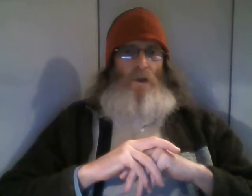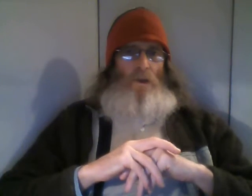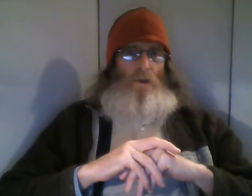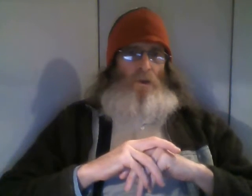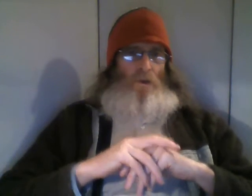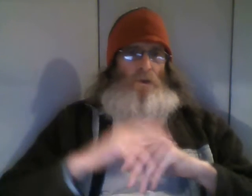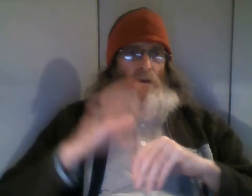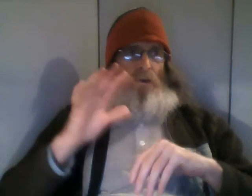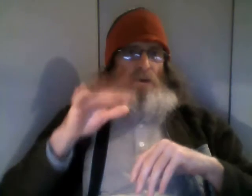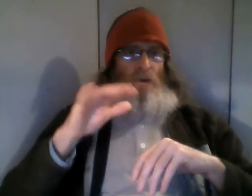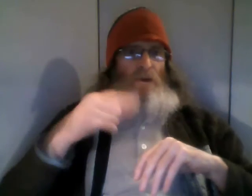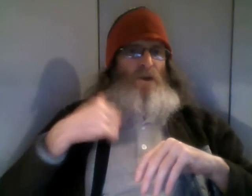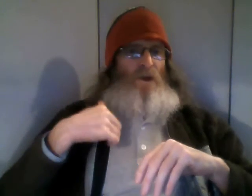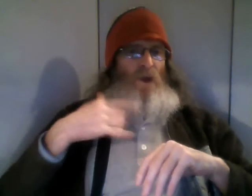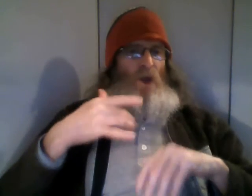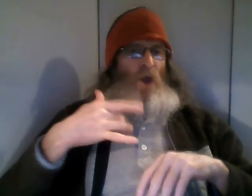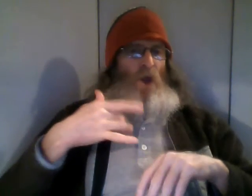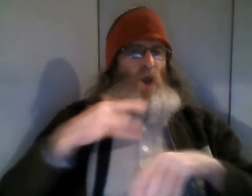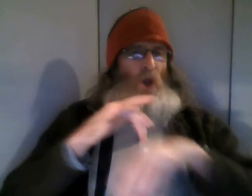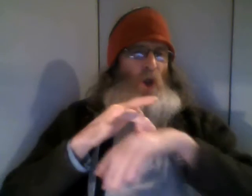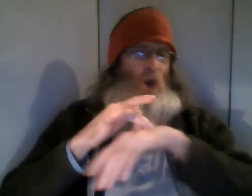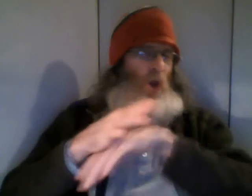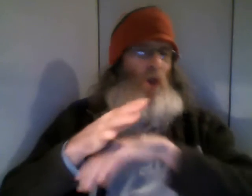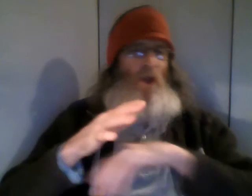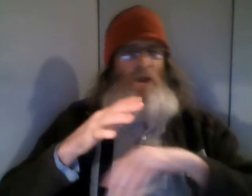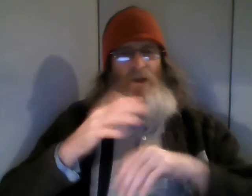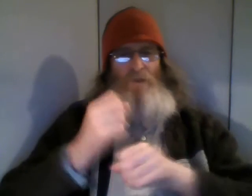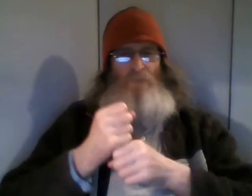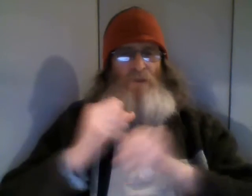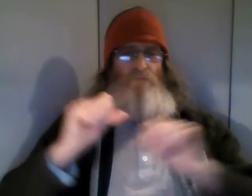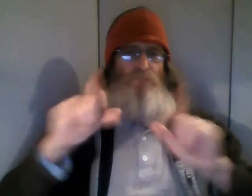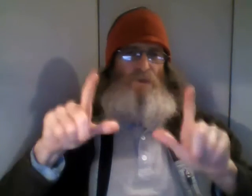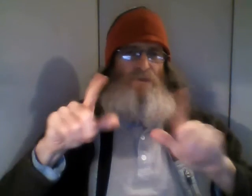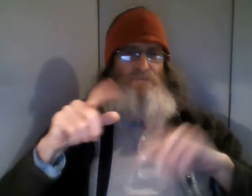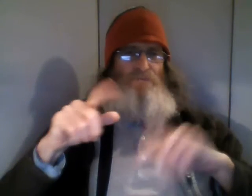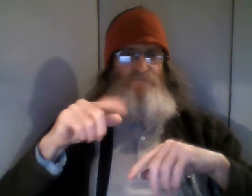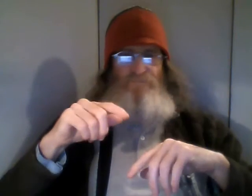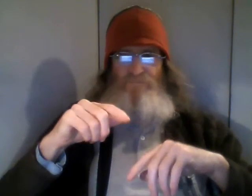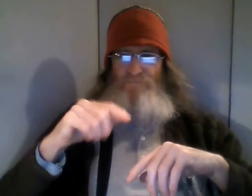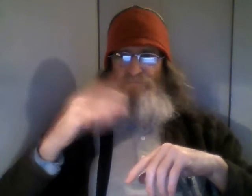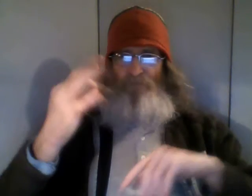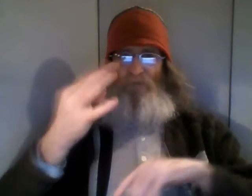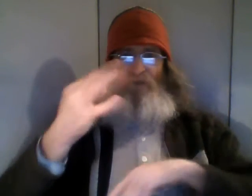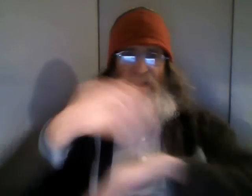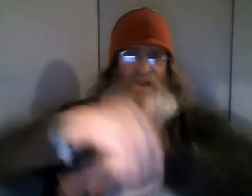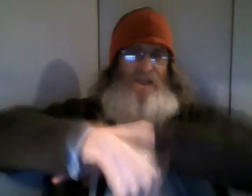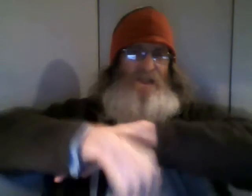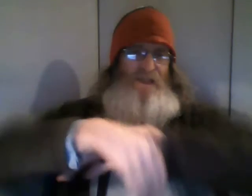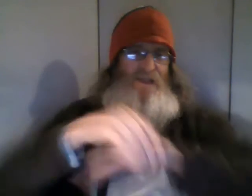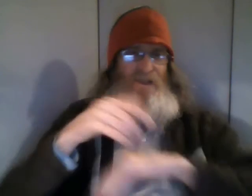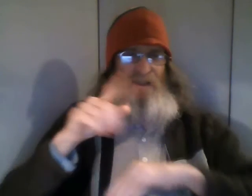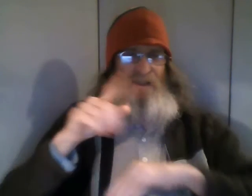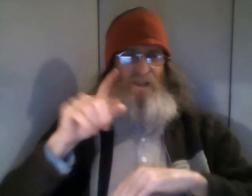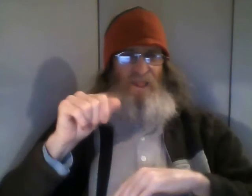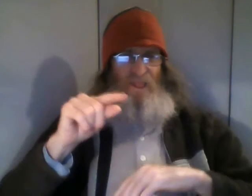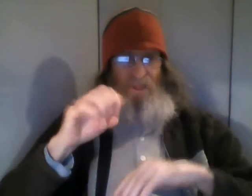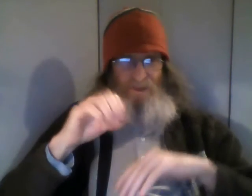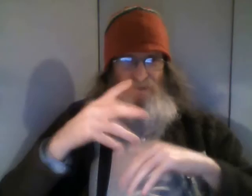Honestly, I would love it. I don't know what to do for them. How many people are going to call that I know? How's that been like